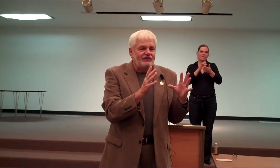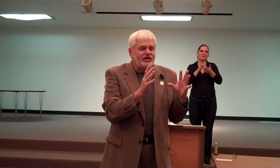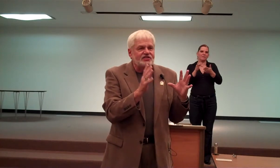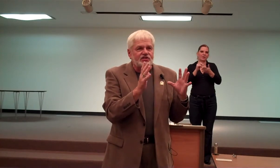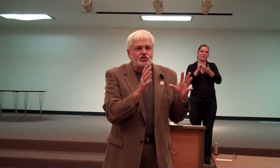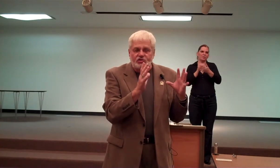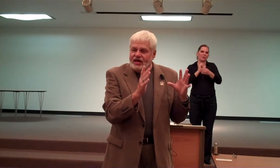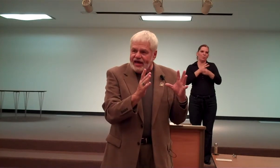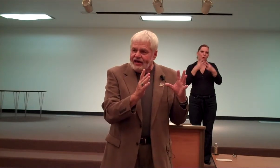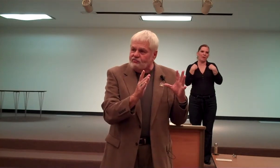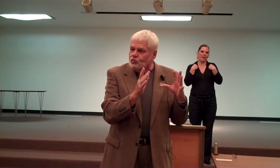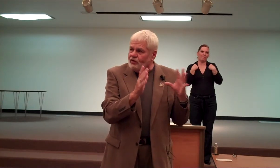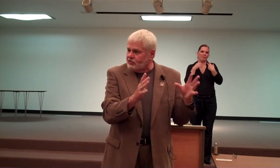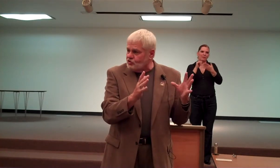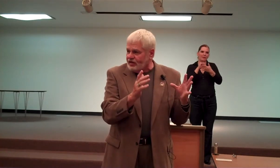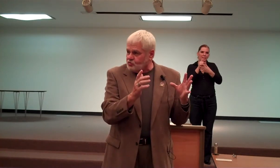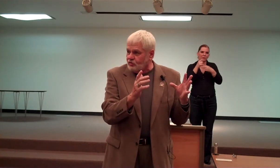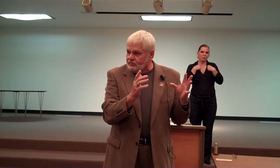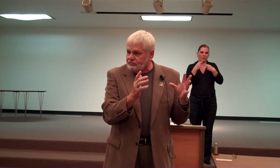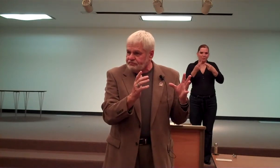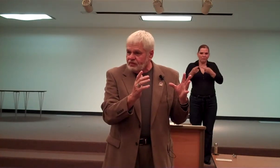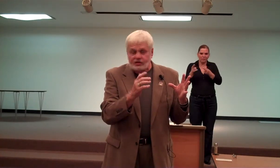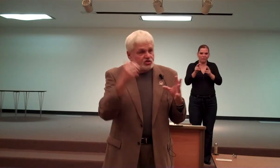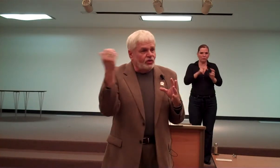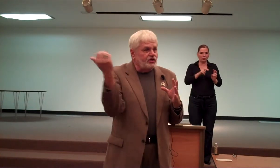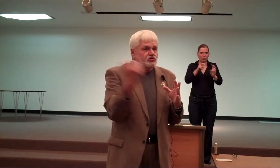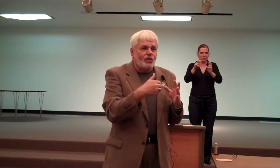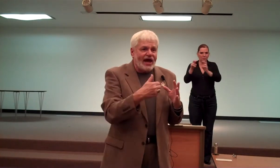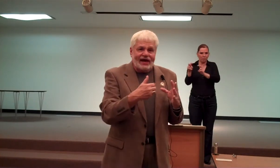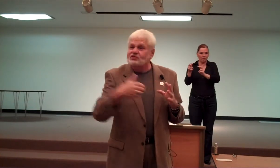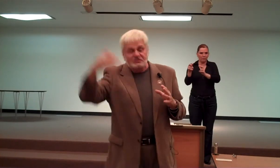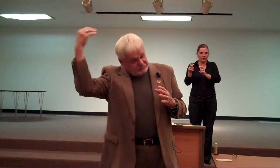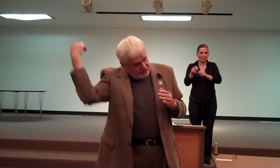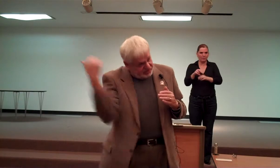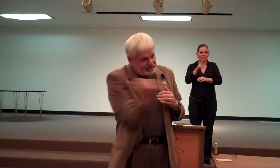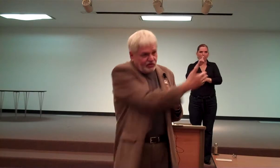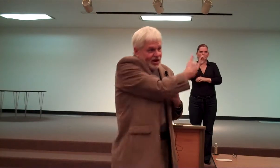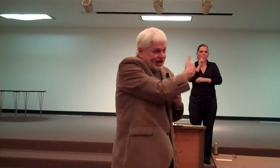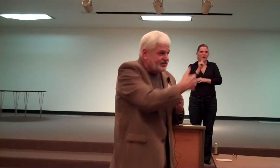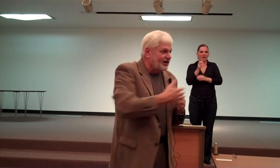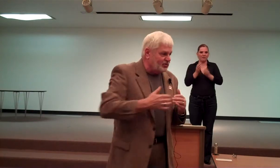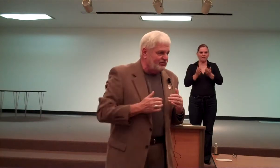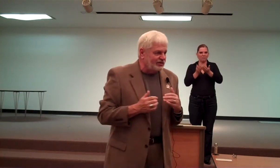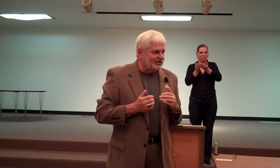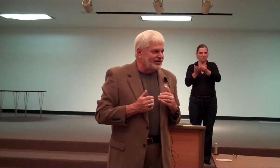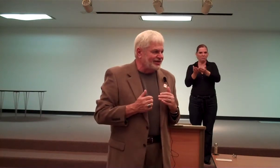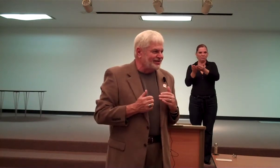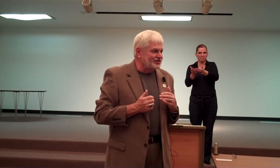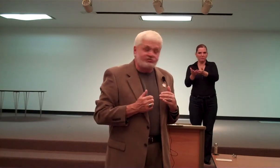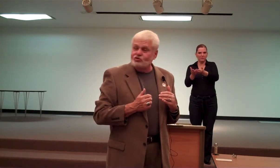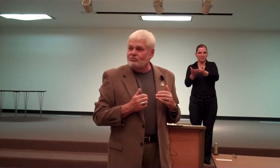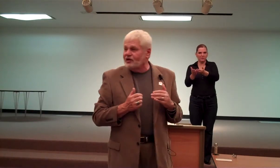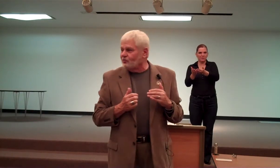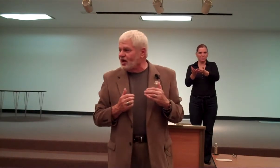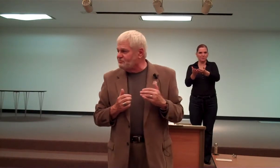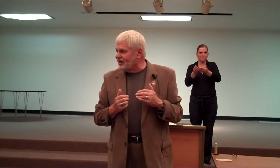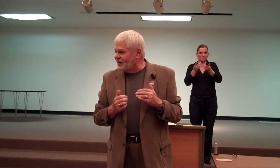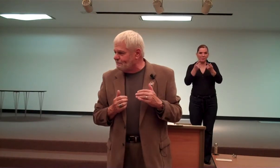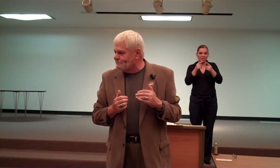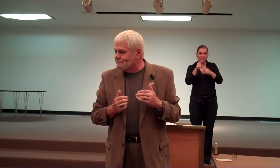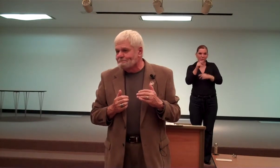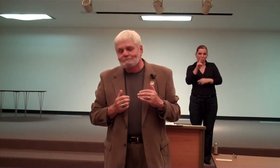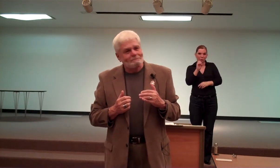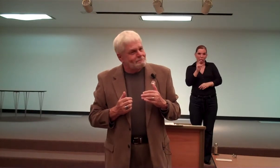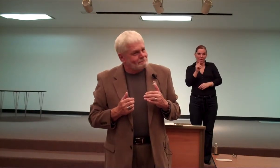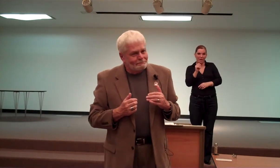we have, is that you can have river transport. So we use rafts. We can send a raft down the river. Did you ever try bringing a raft back